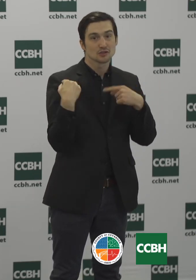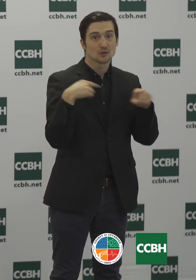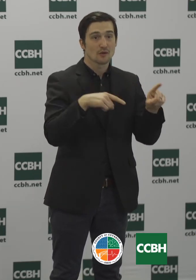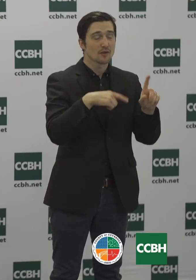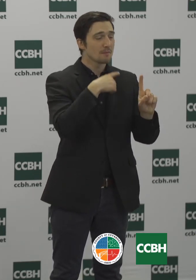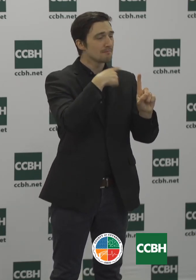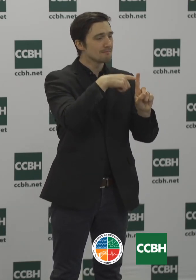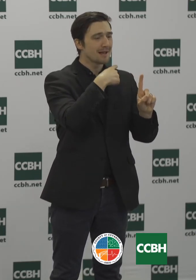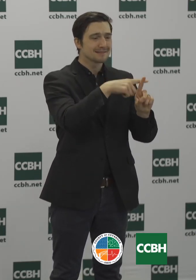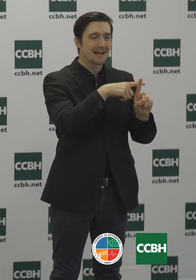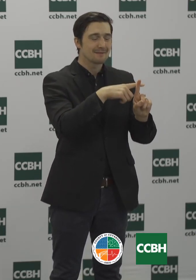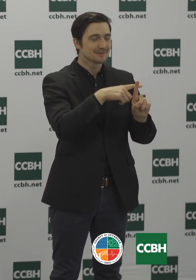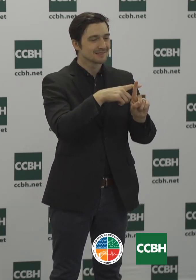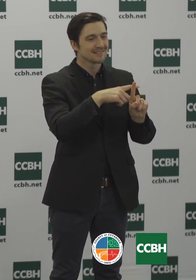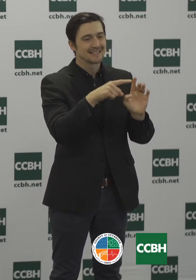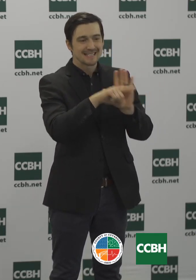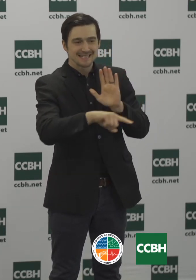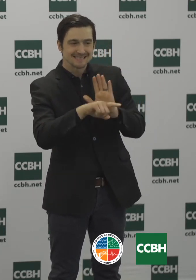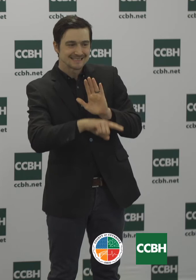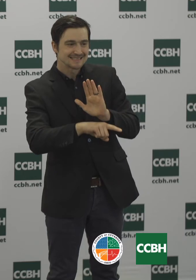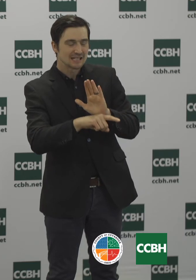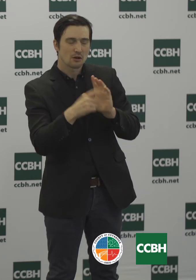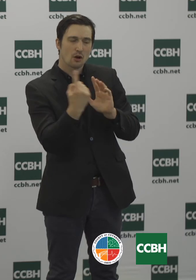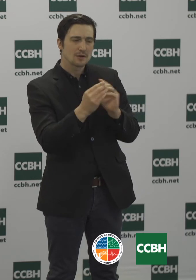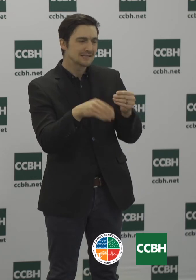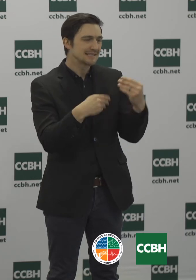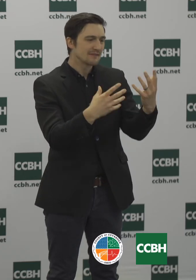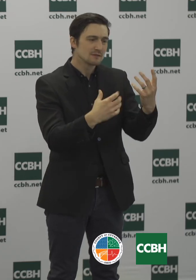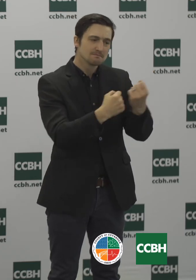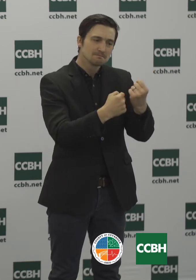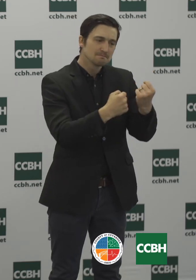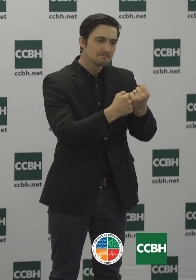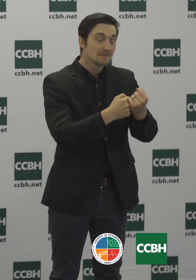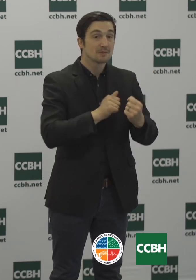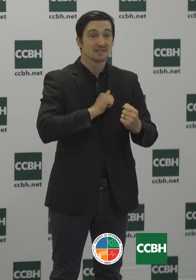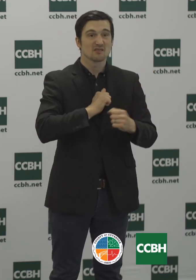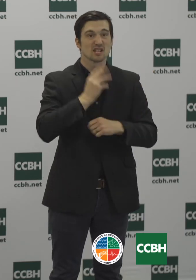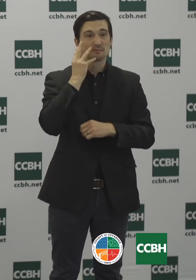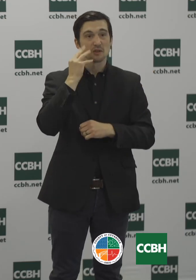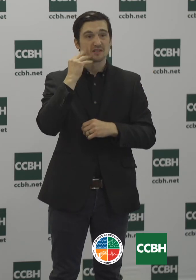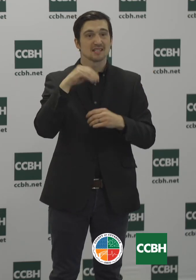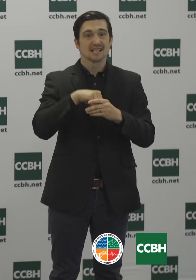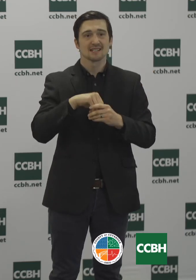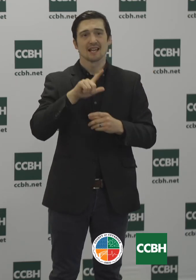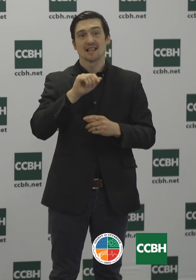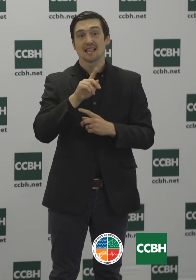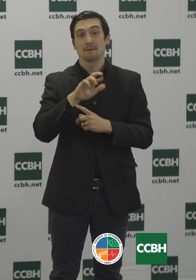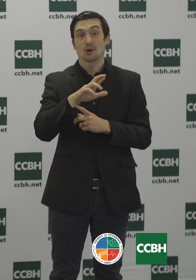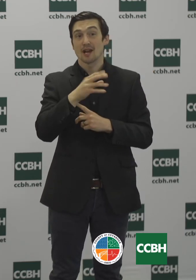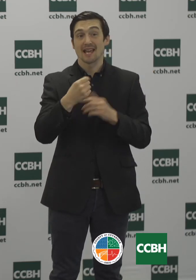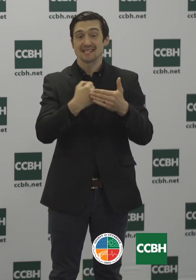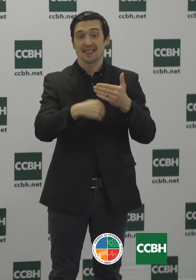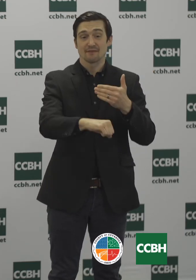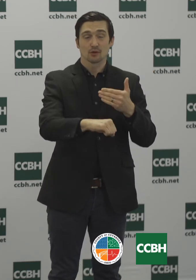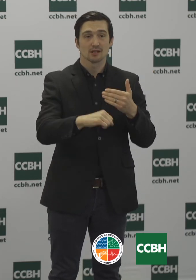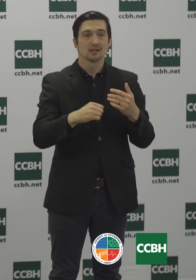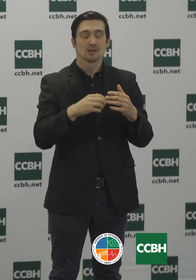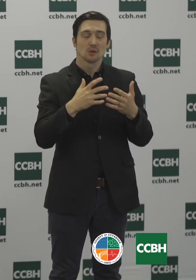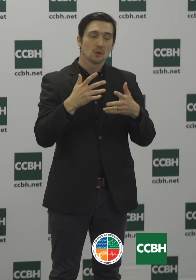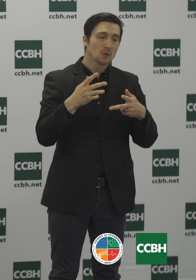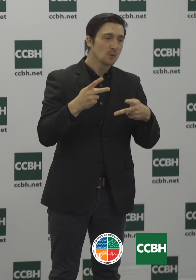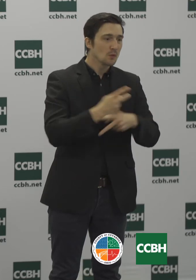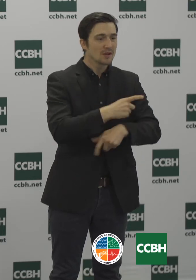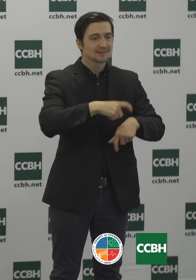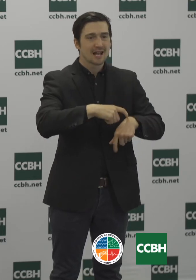in labor and delivery, so there were a lot of good times, and in their worst of times, when they got really devastating news. So